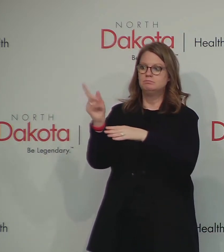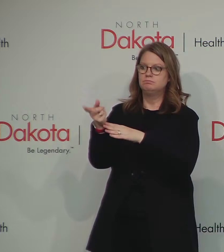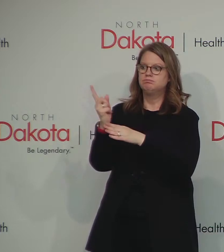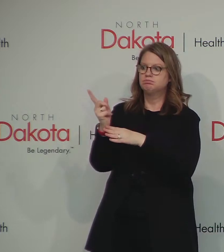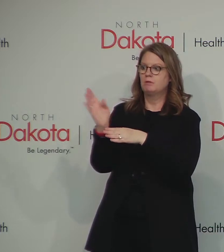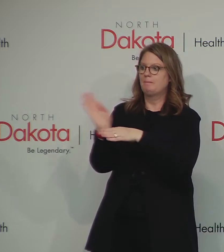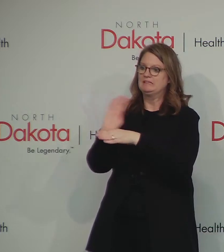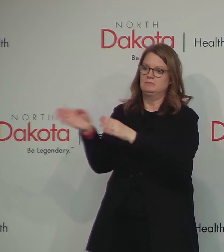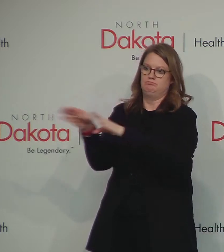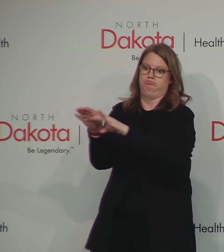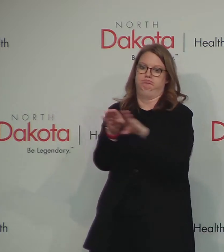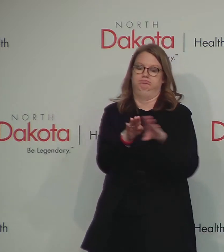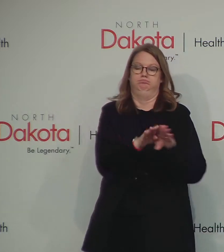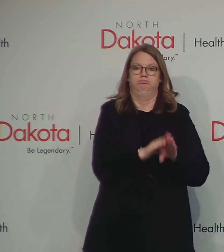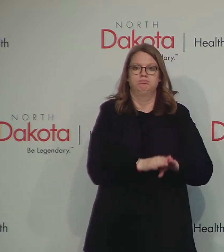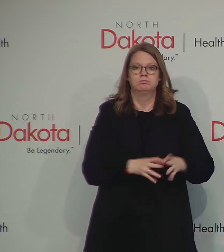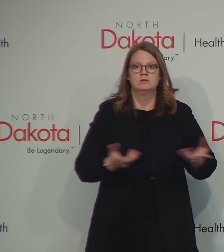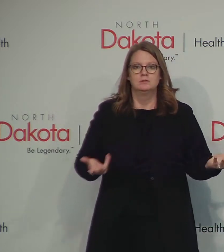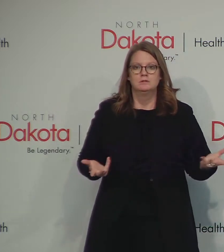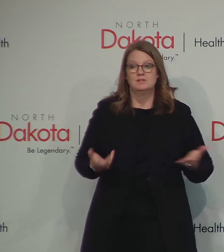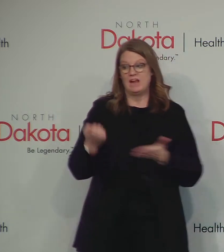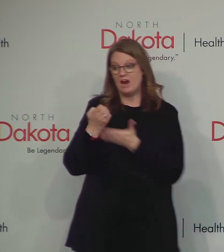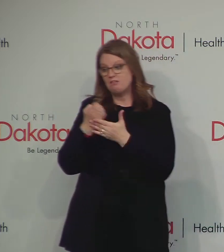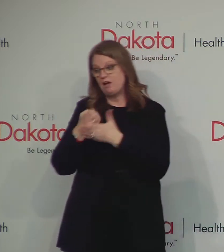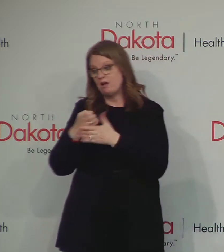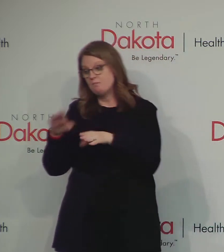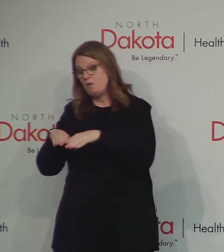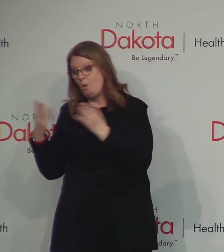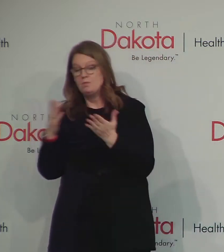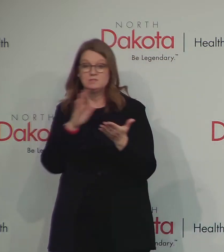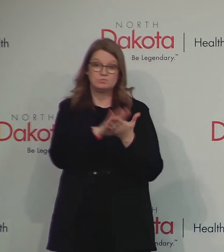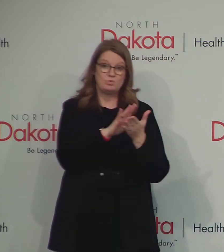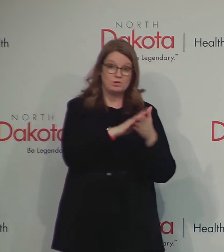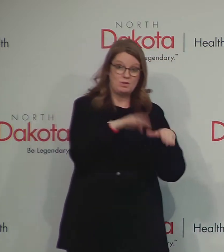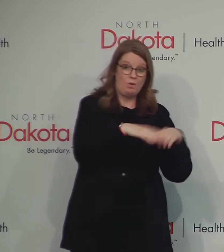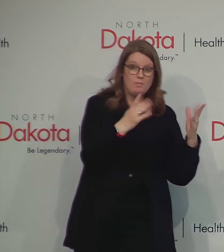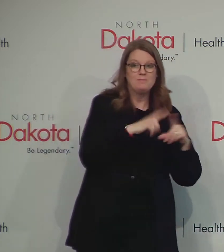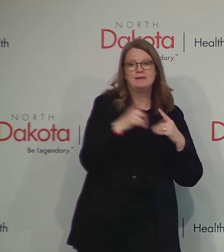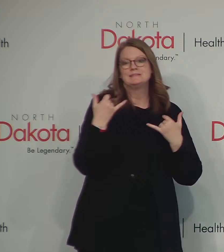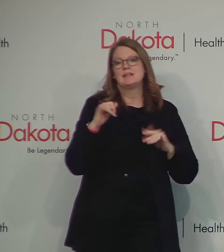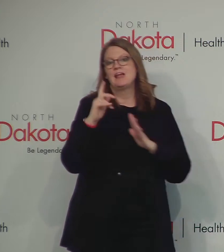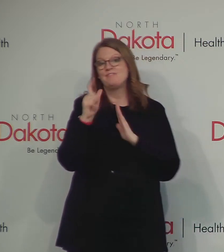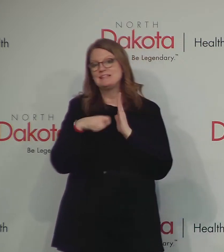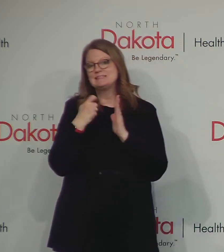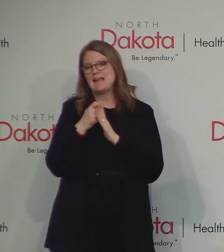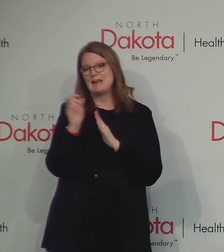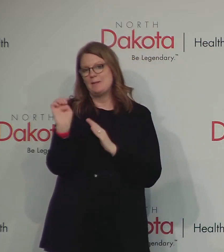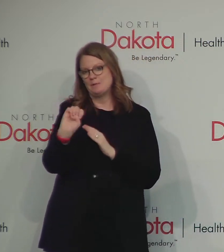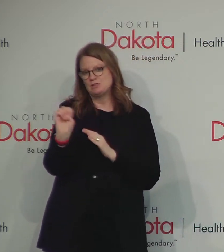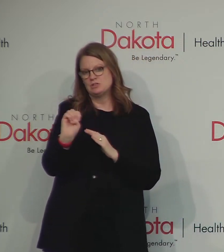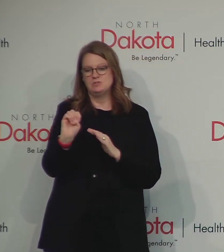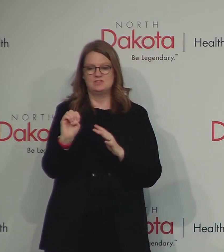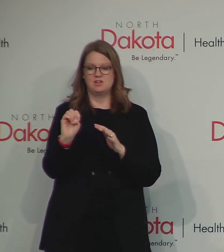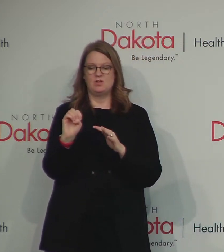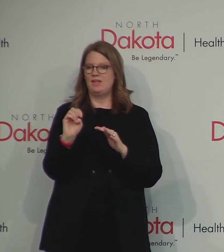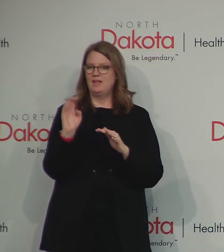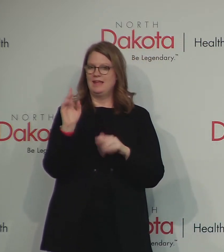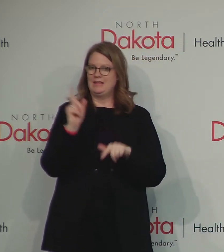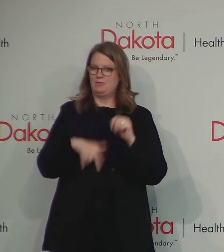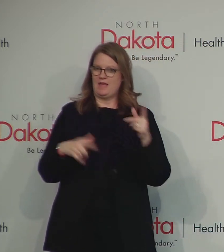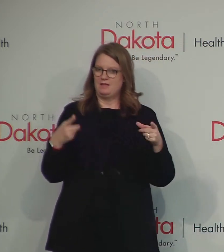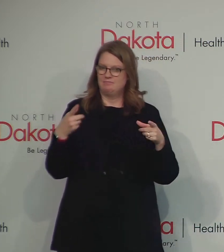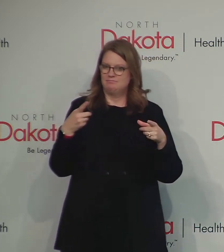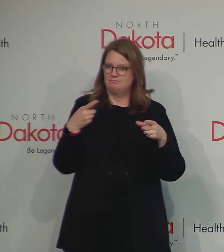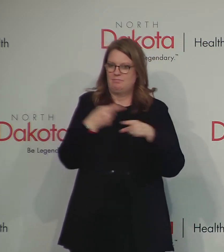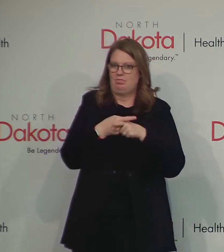we can have all kinds of, have our economy open, our schools open, but still have the state of emergency. So we shouldn't conflate those two. And in